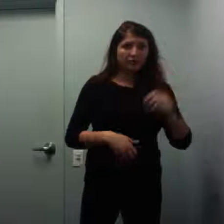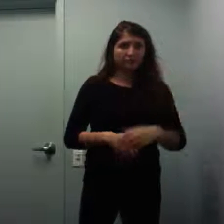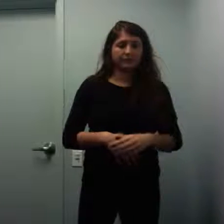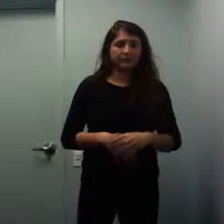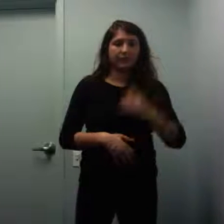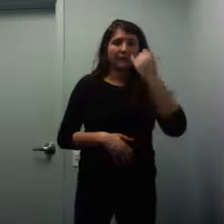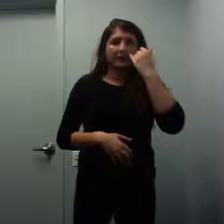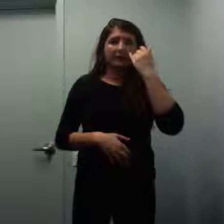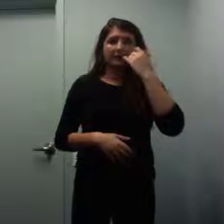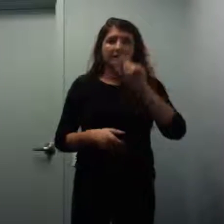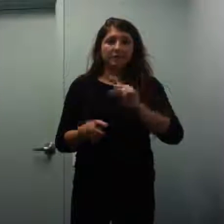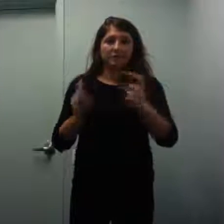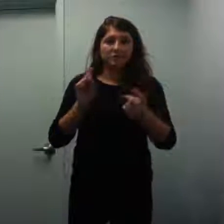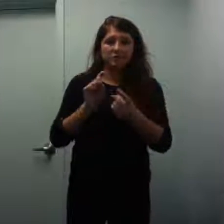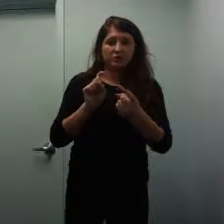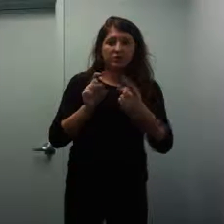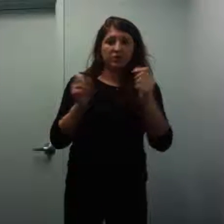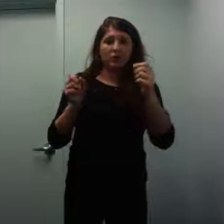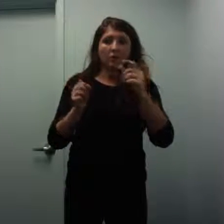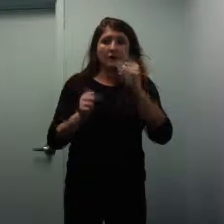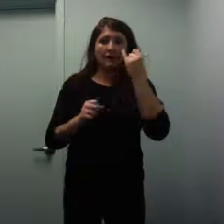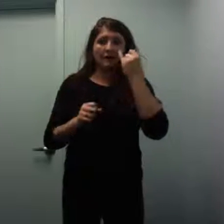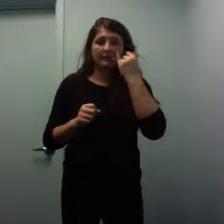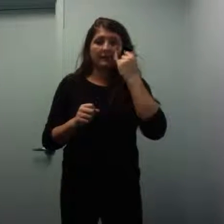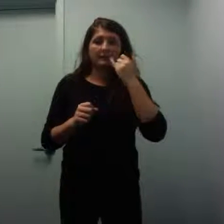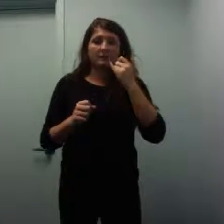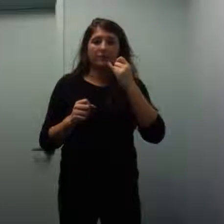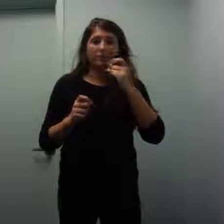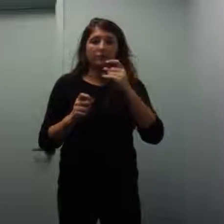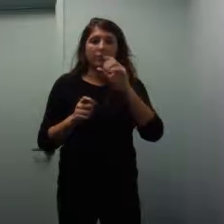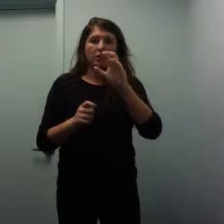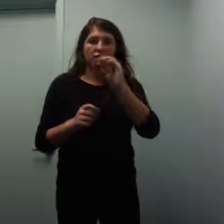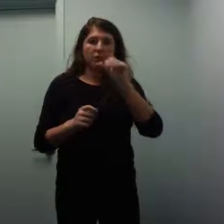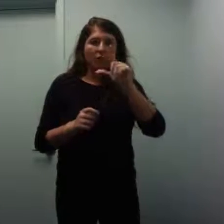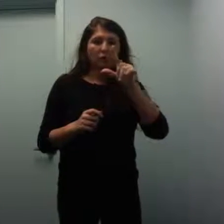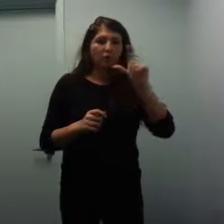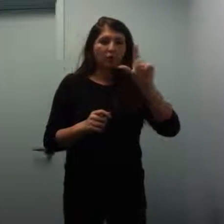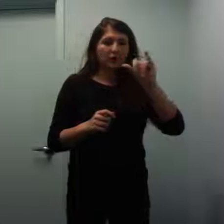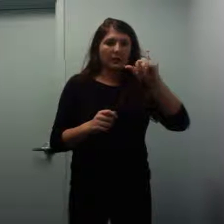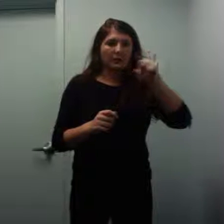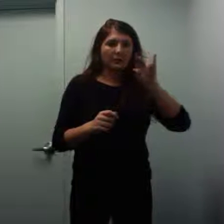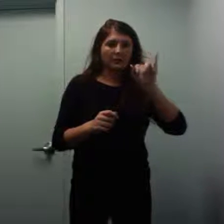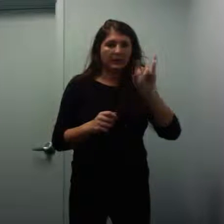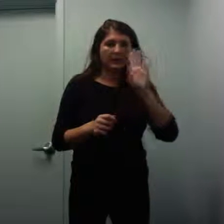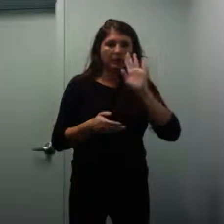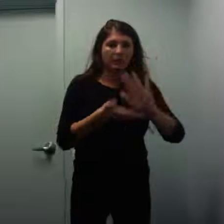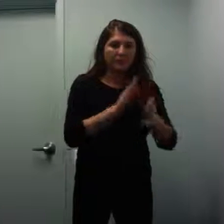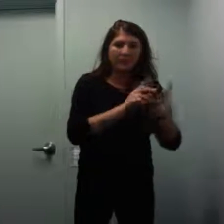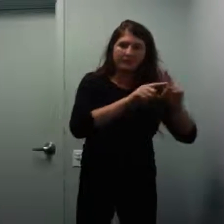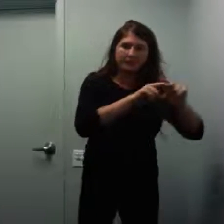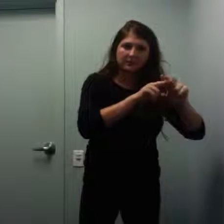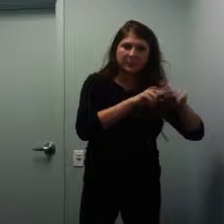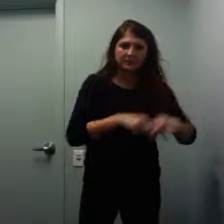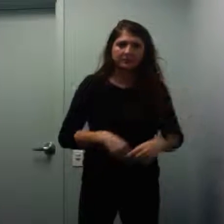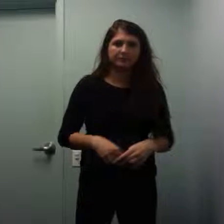solid. Why do you think that the water vapor in the air is collecting on the outside of this Pepsi can?